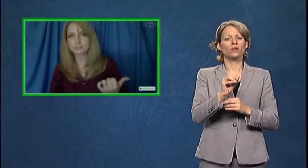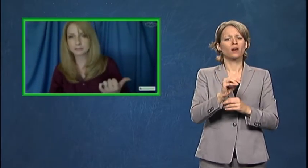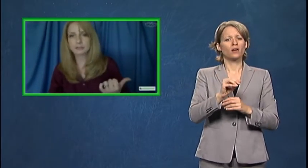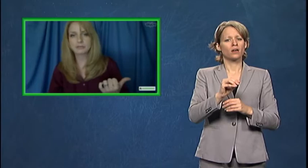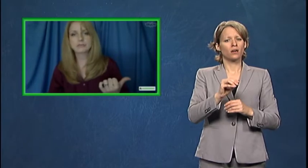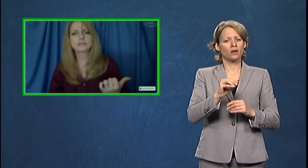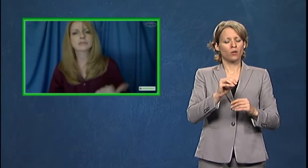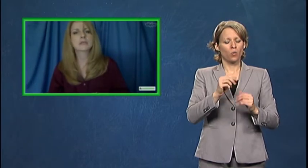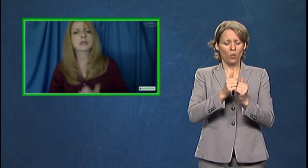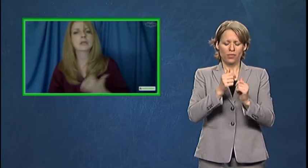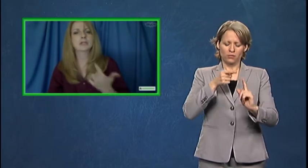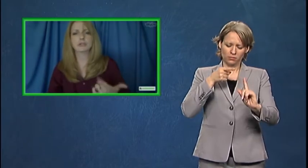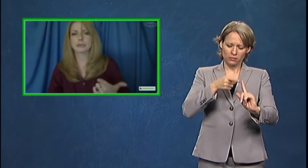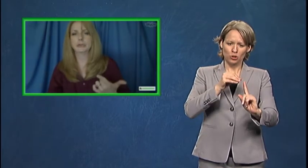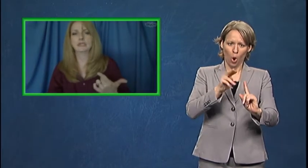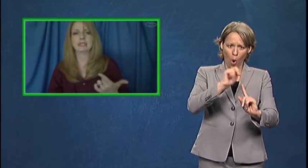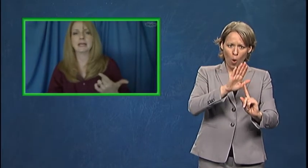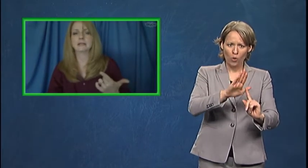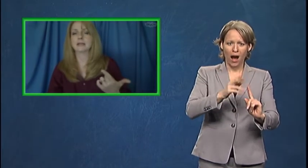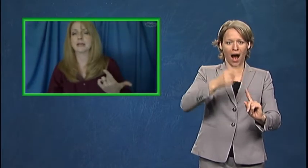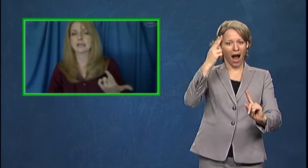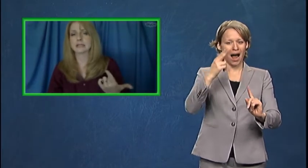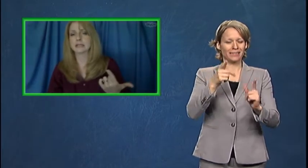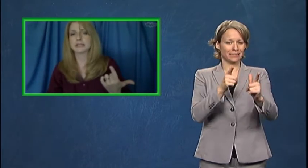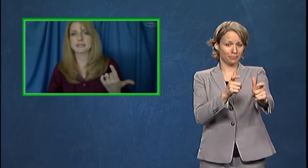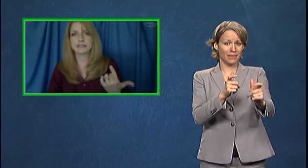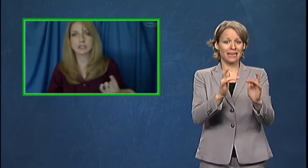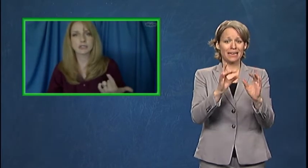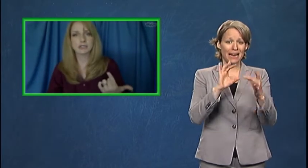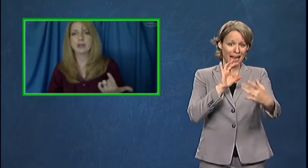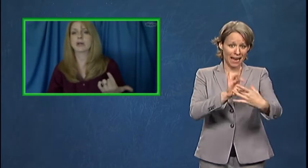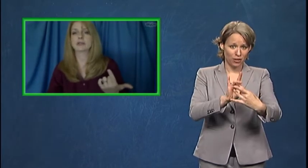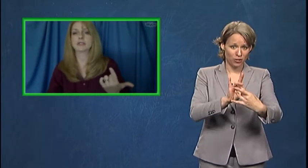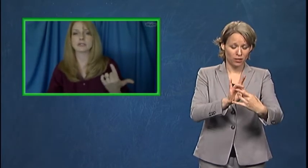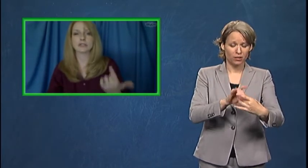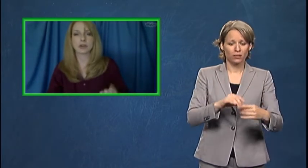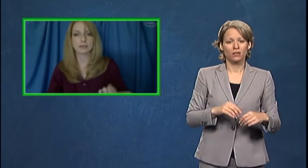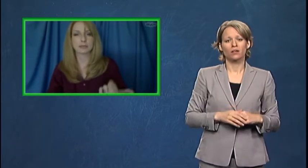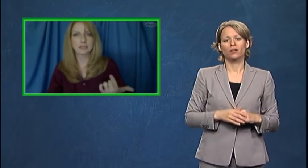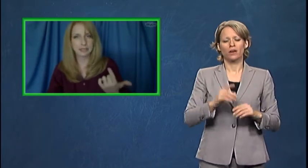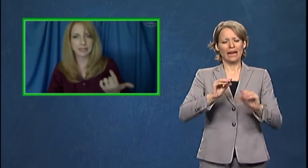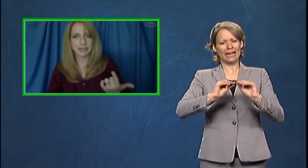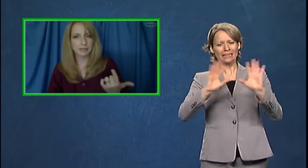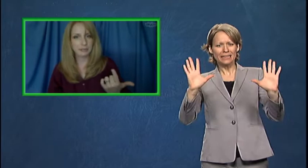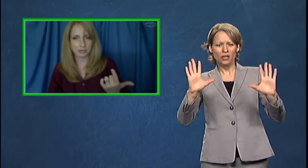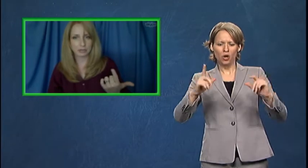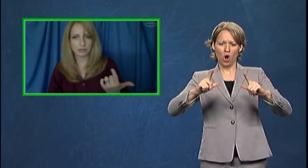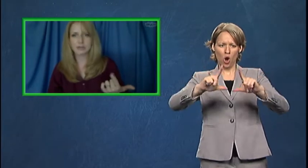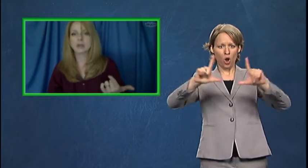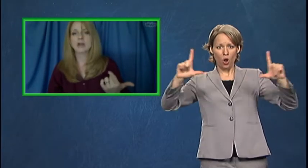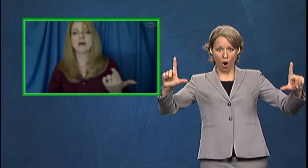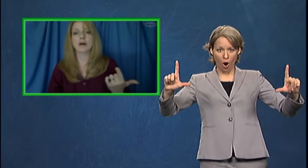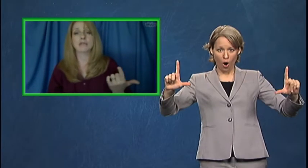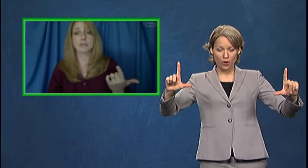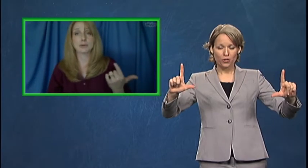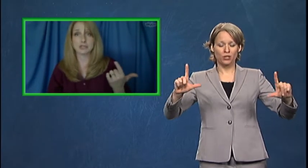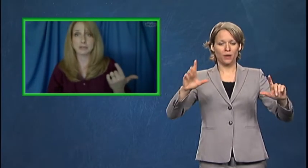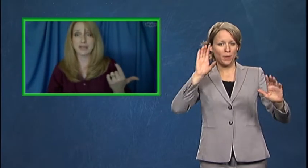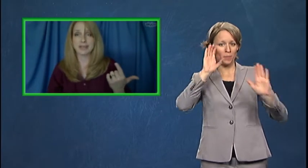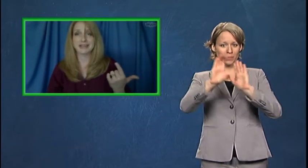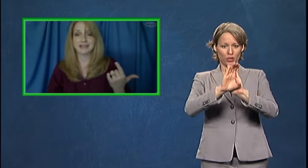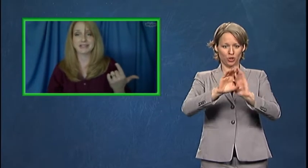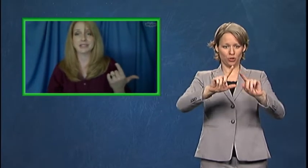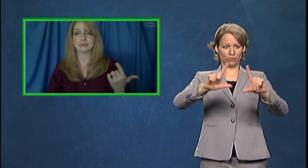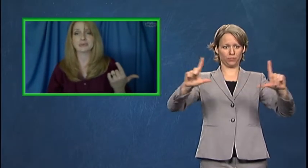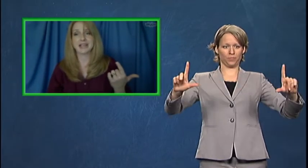connection. 2, it says a clear, sufficiently large and sharply delineated picture of the